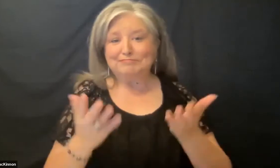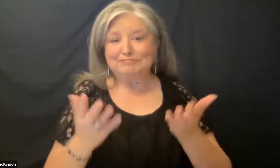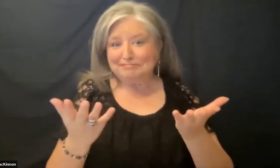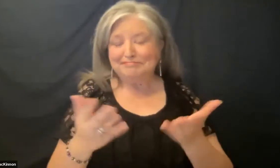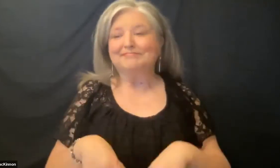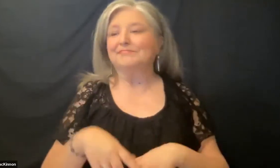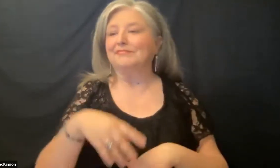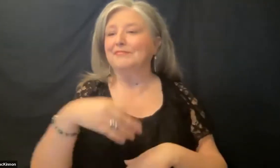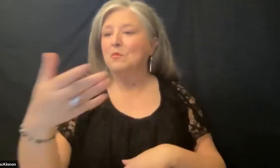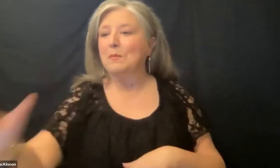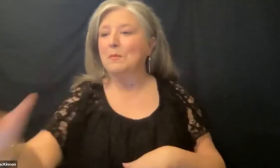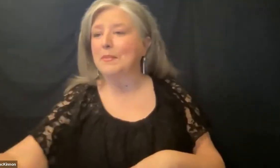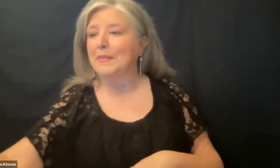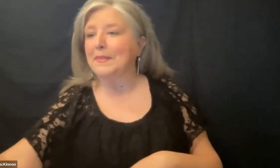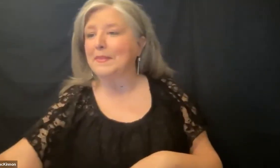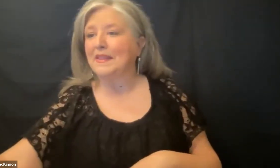Our next performer